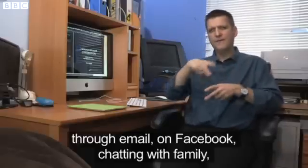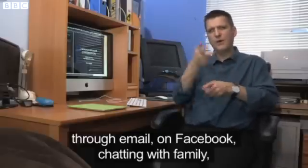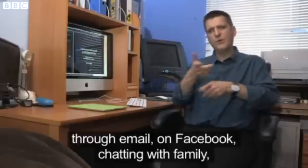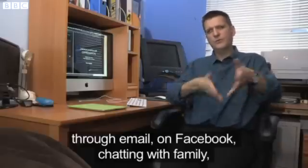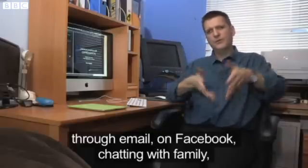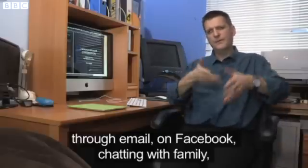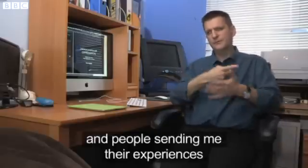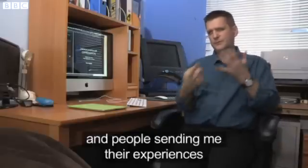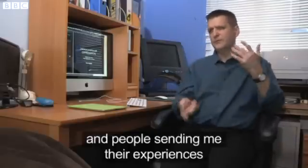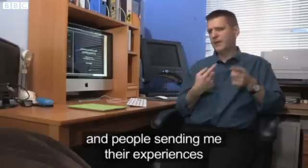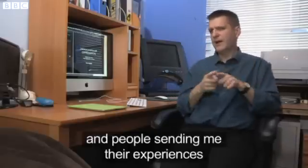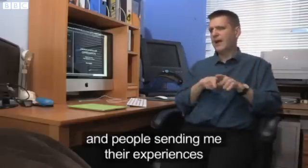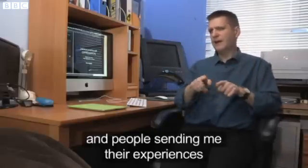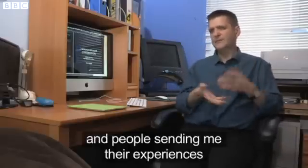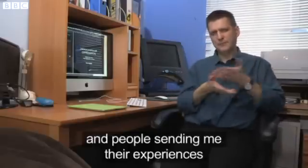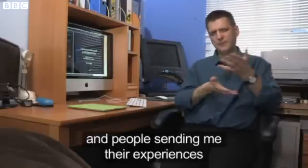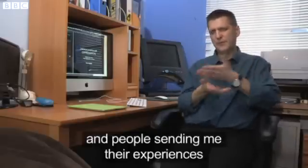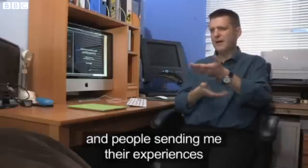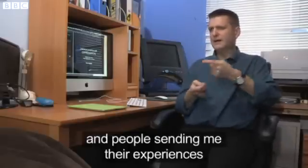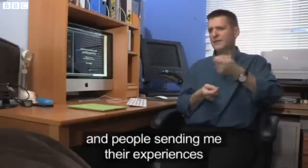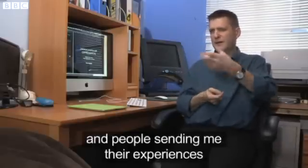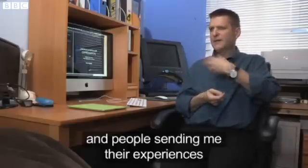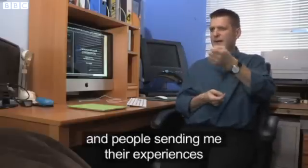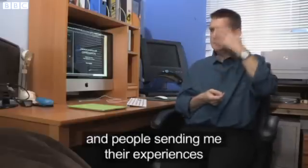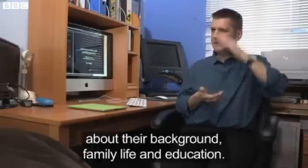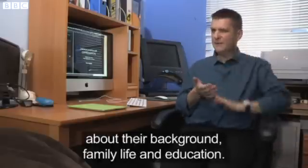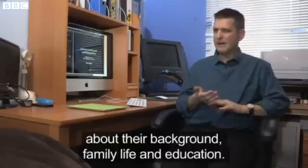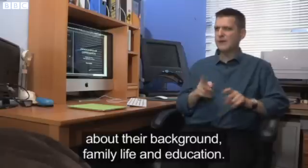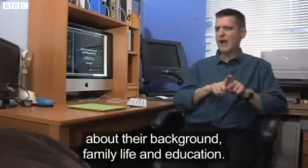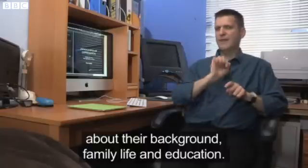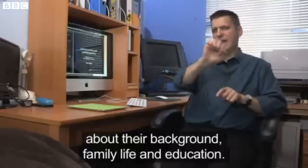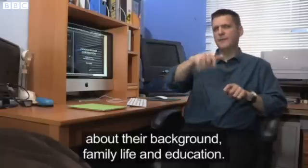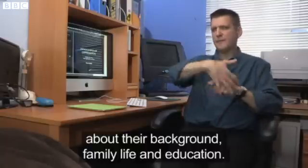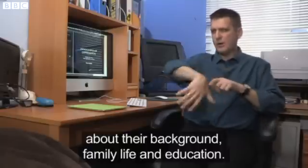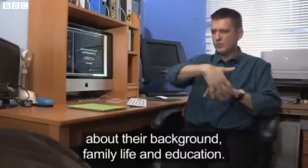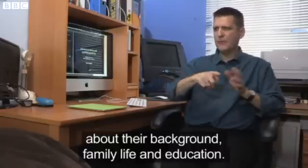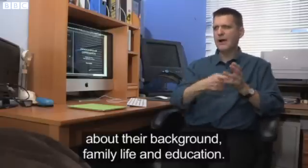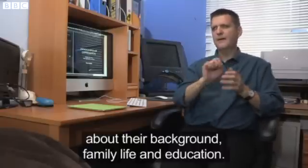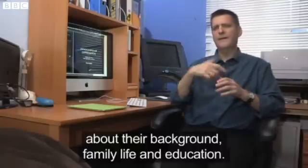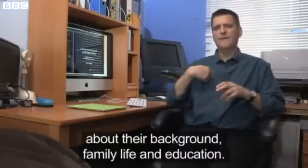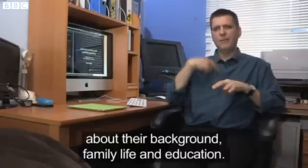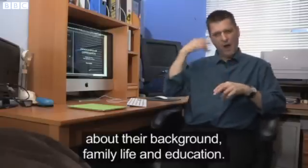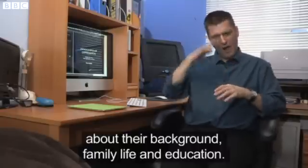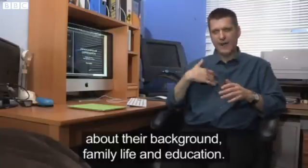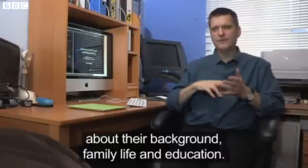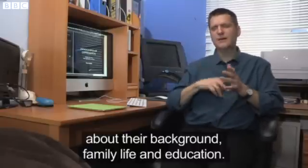family and people sending me their experiences about their background, family life and education.